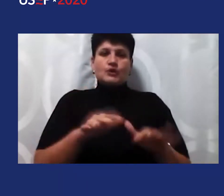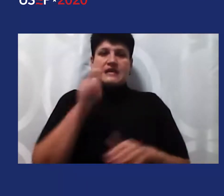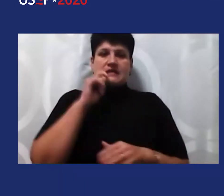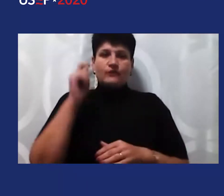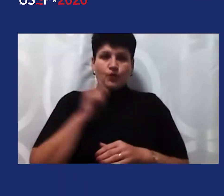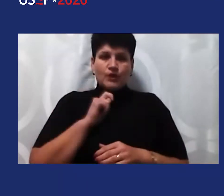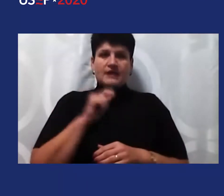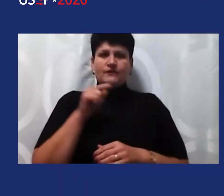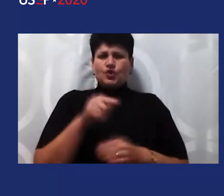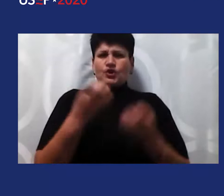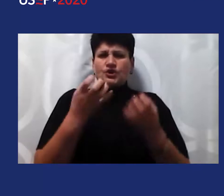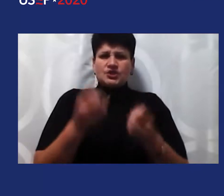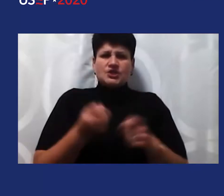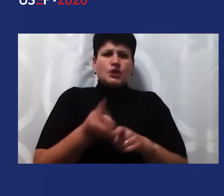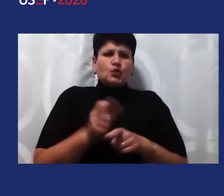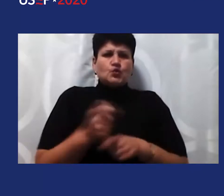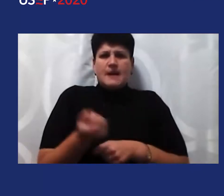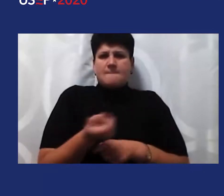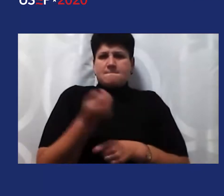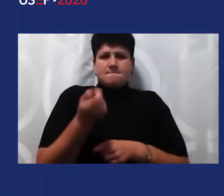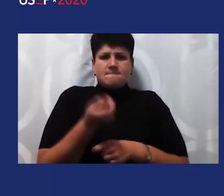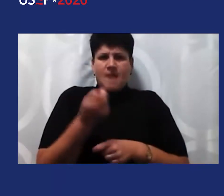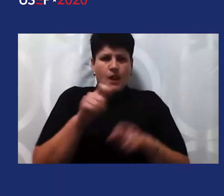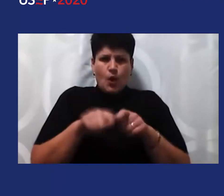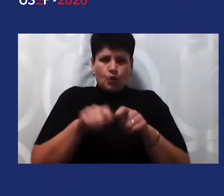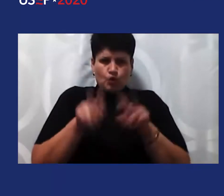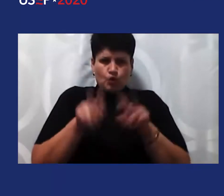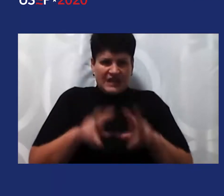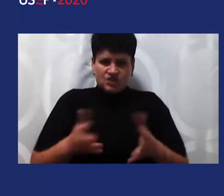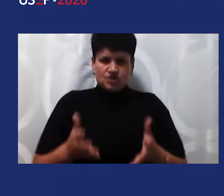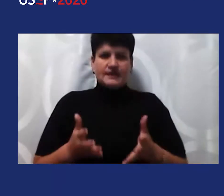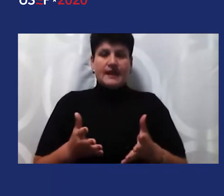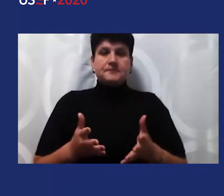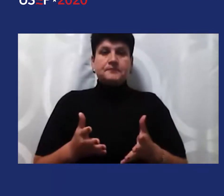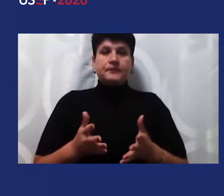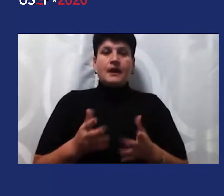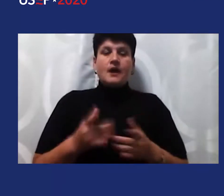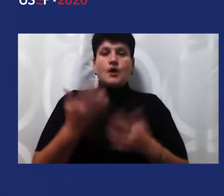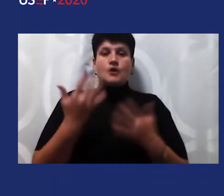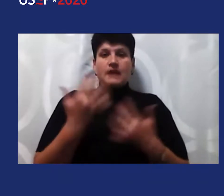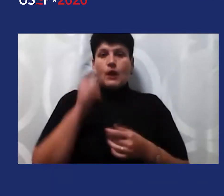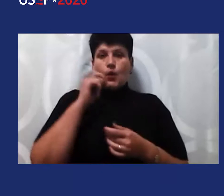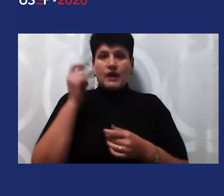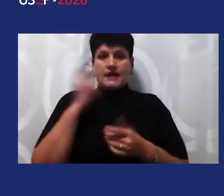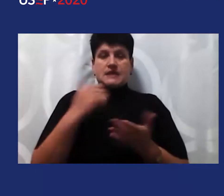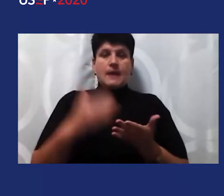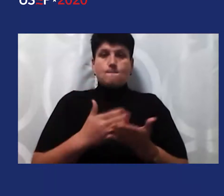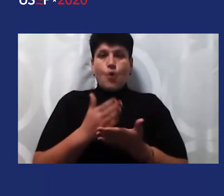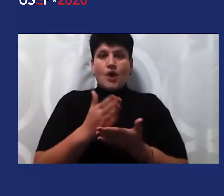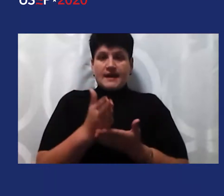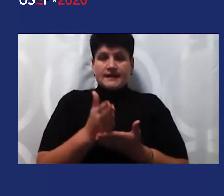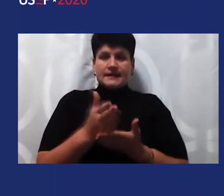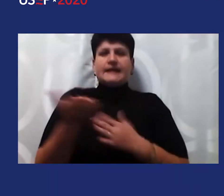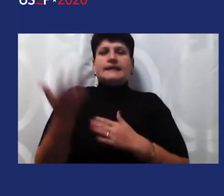of social media and their role in the election process in Ukraine has not been